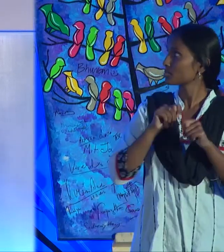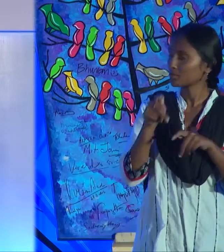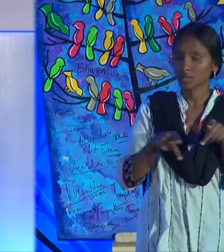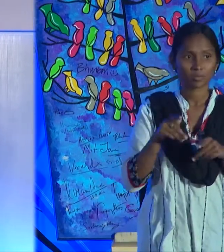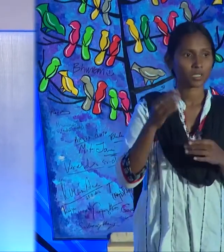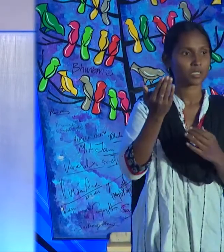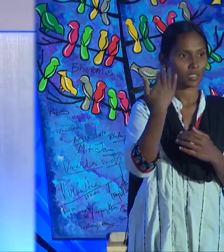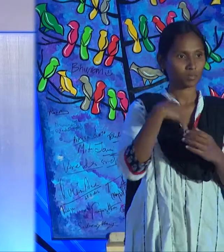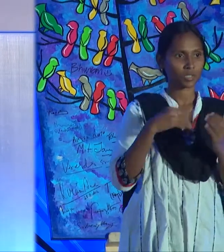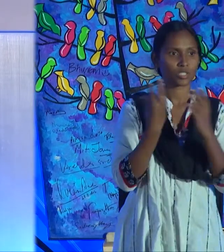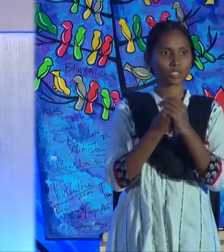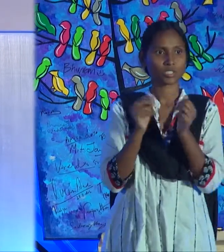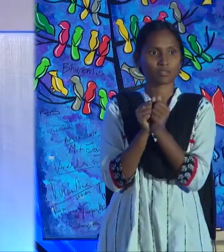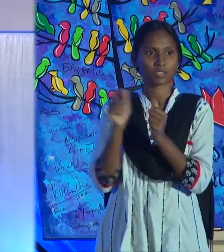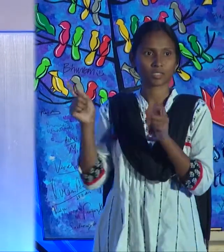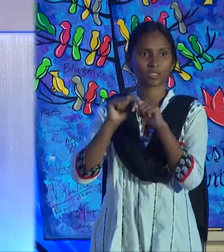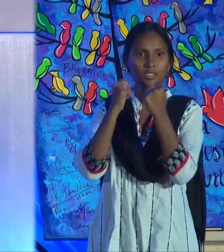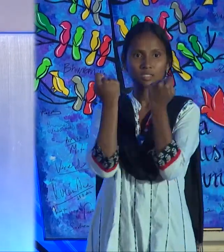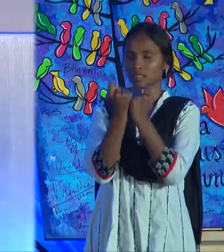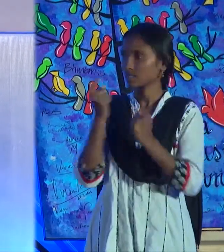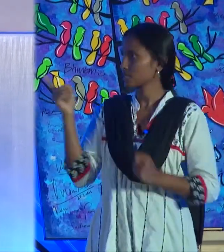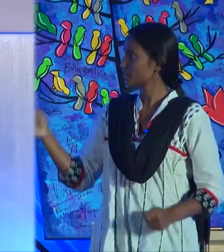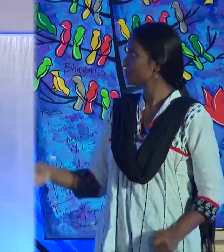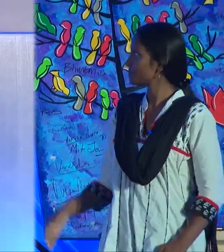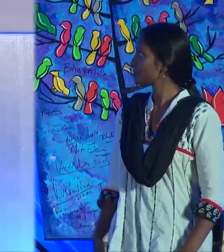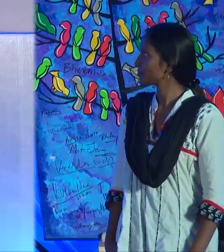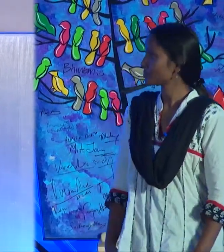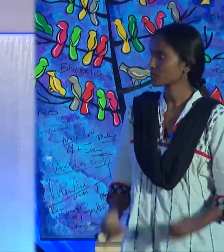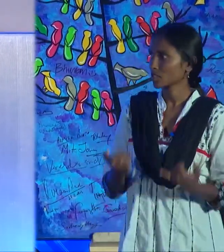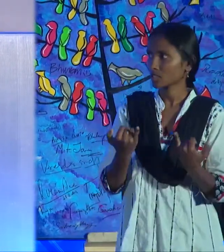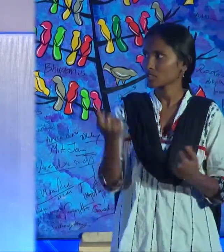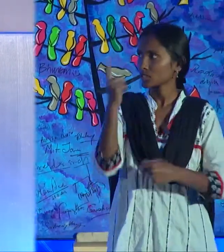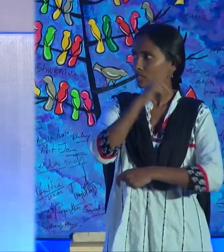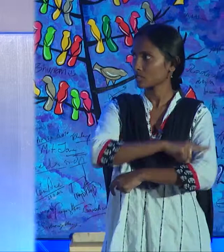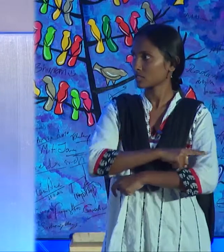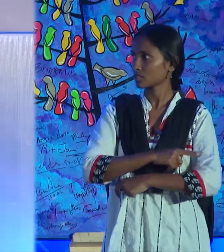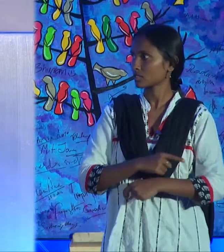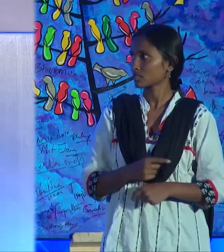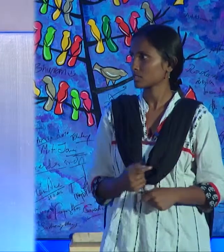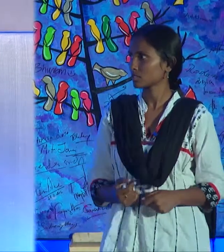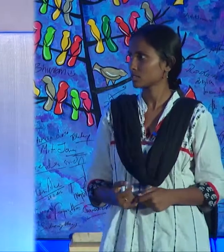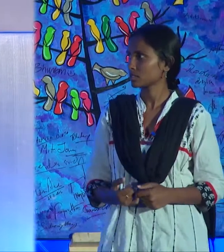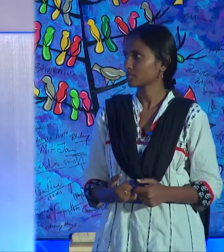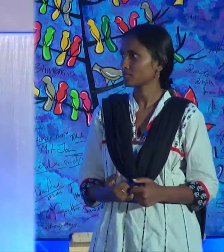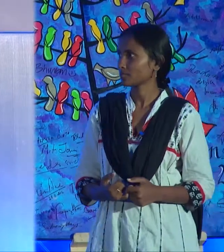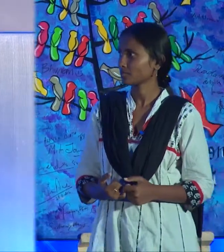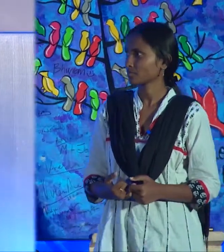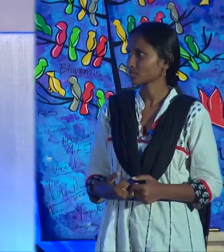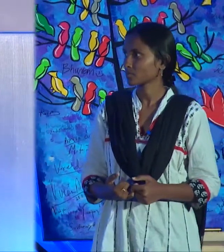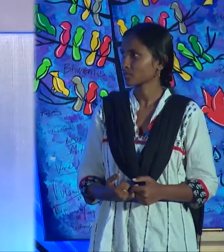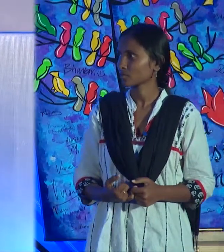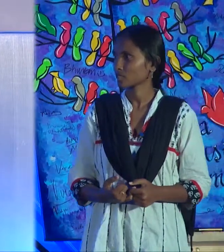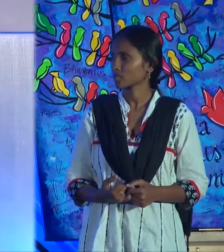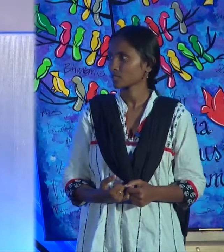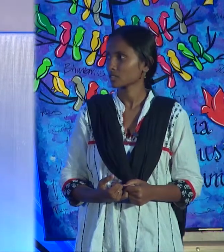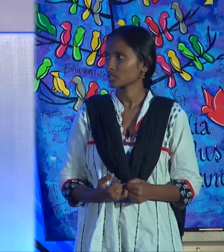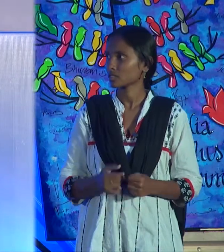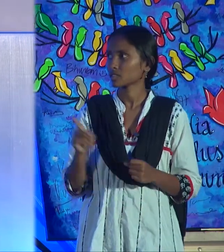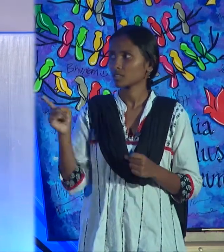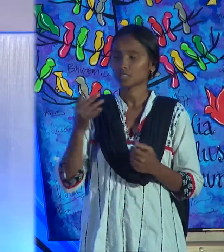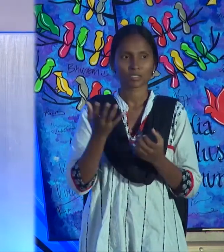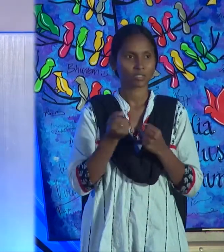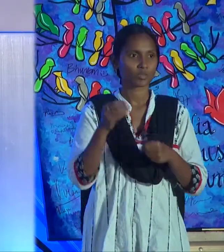we are doing. And now, today, these guys are like crazy. In fact, I take a lot of pride working with my